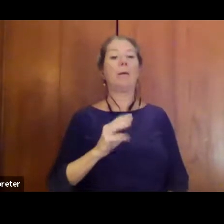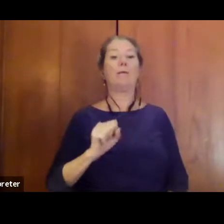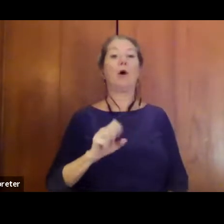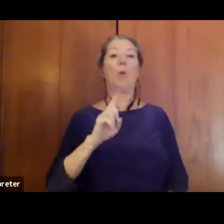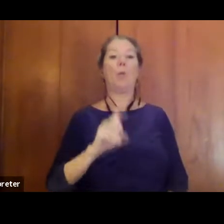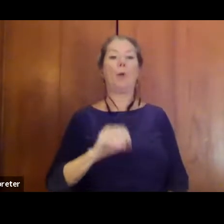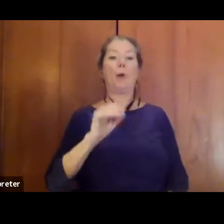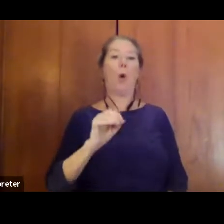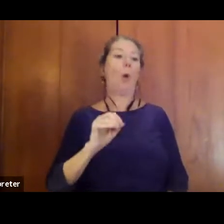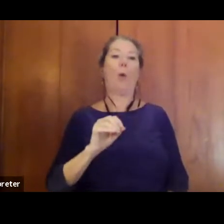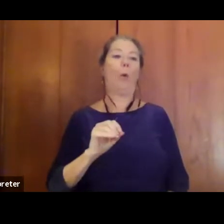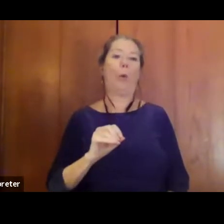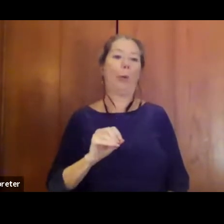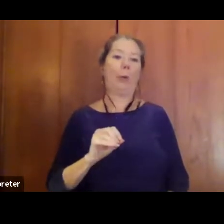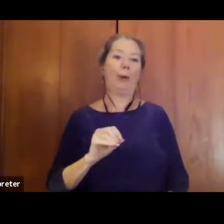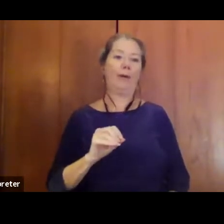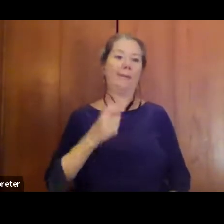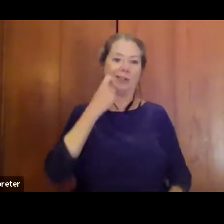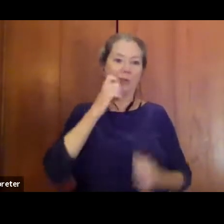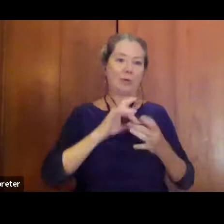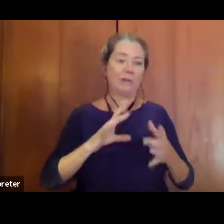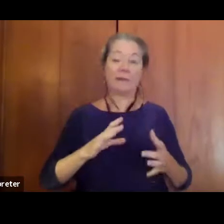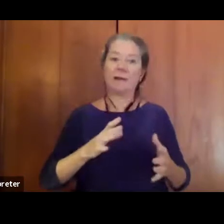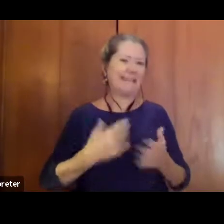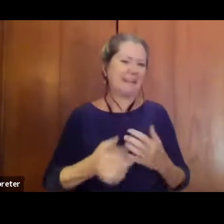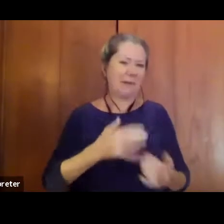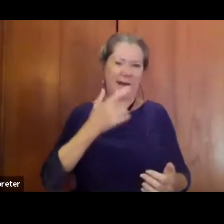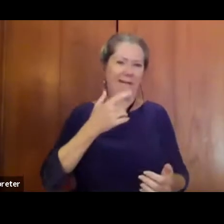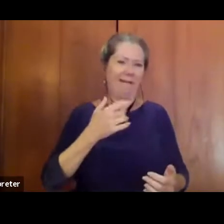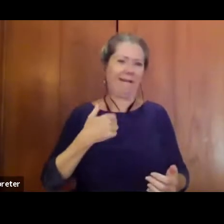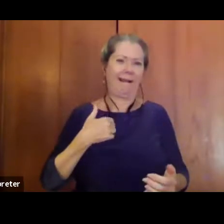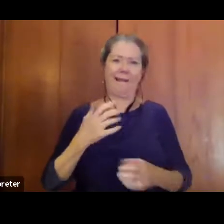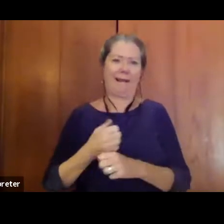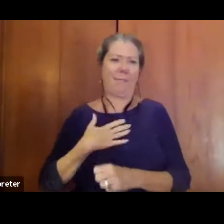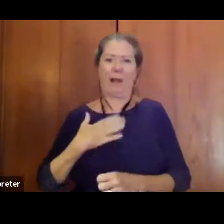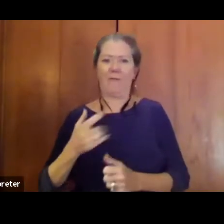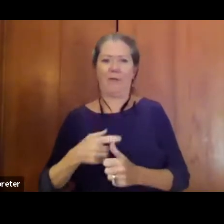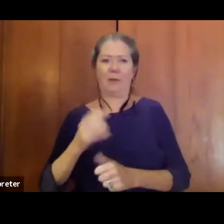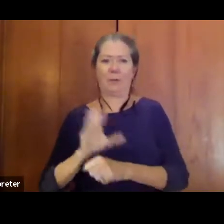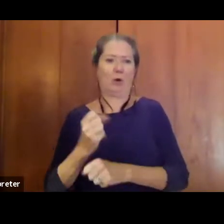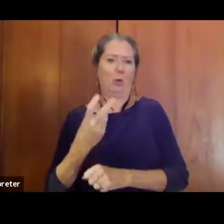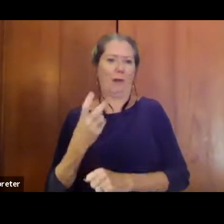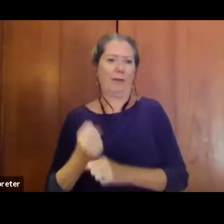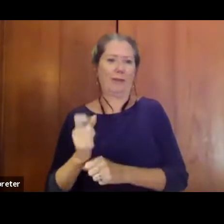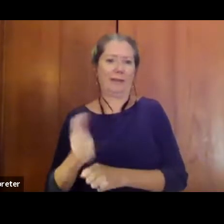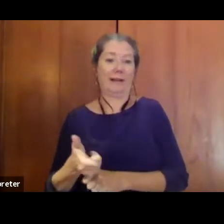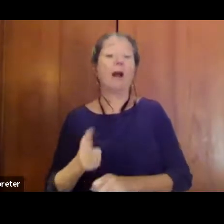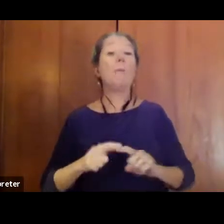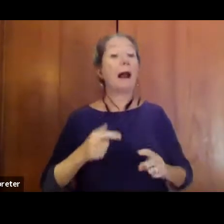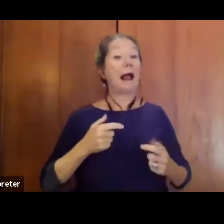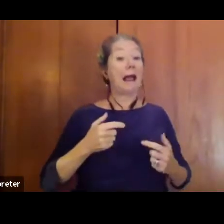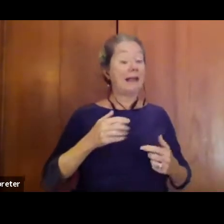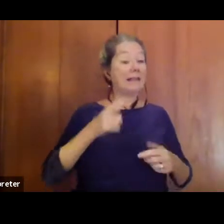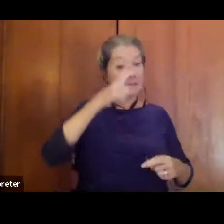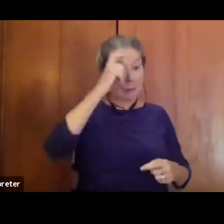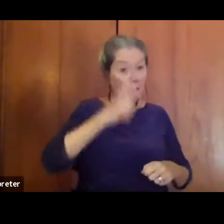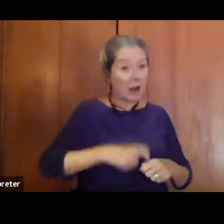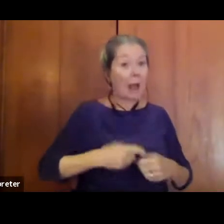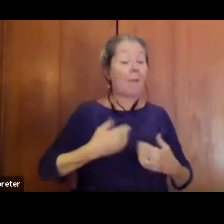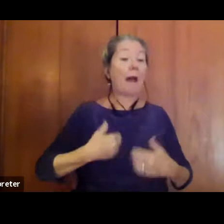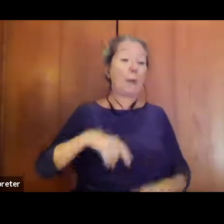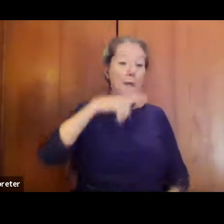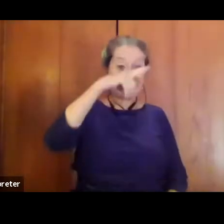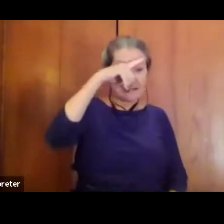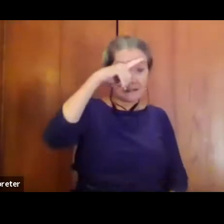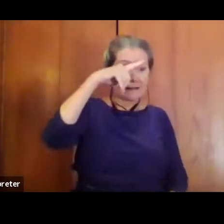get my first computer for another 12 years, but it was the summer and I was 7 years old. My mom had abruptly decided that we were going to visit our family